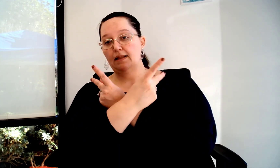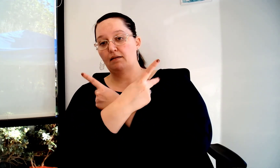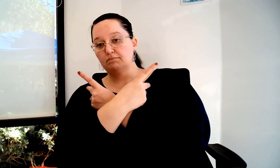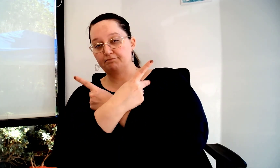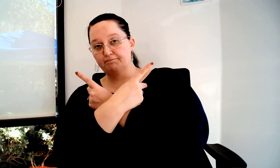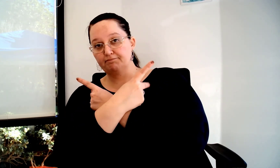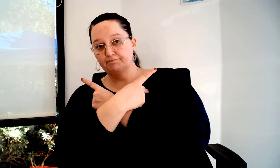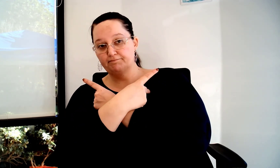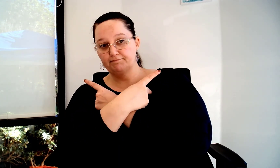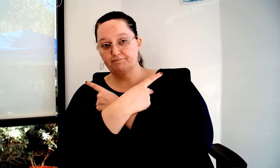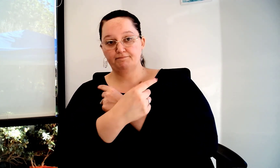panda.